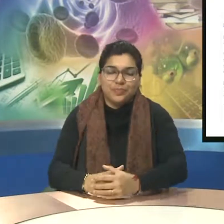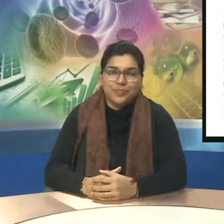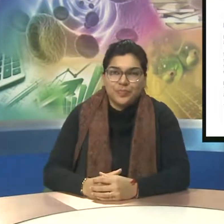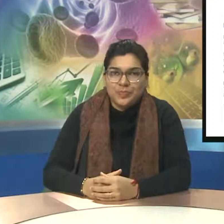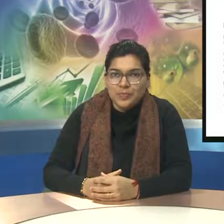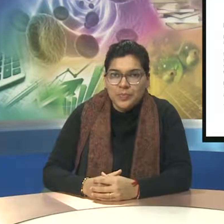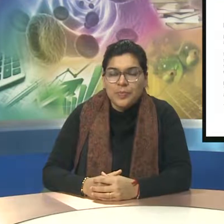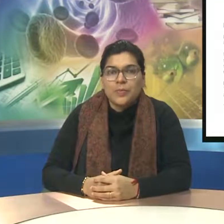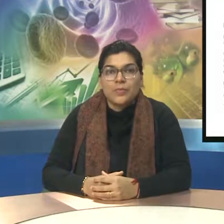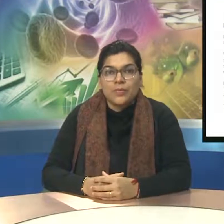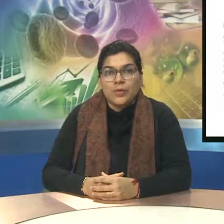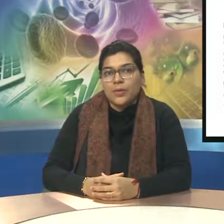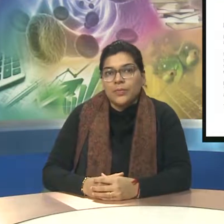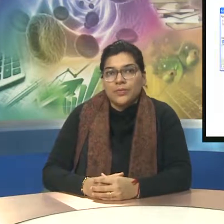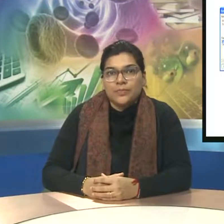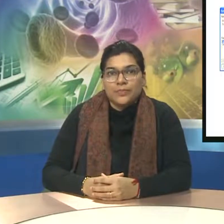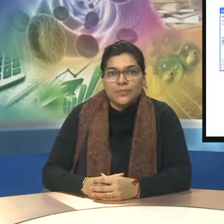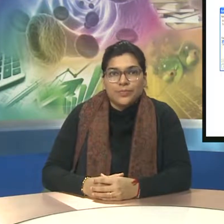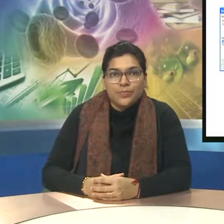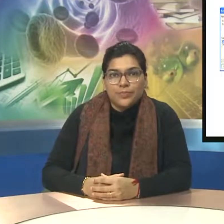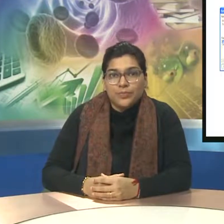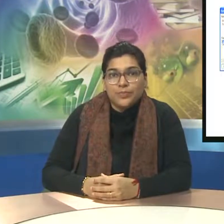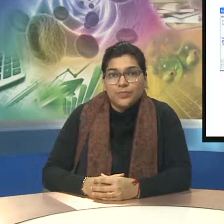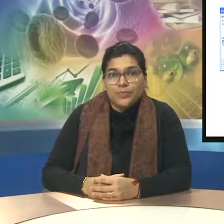spelling from the suggestions.